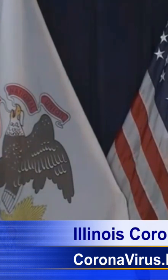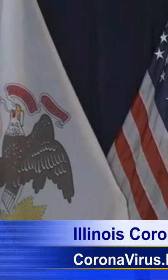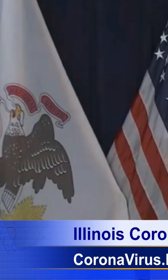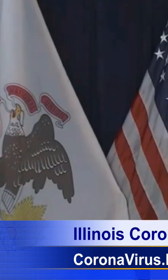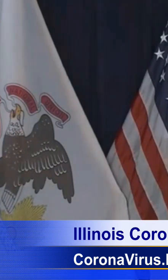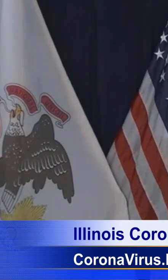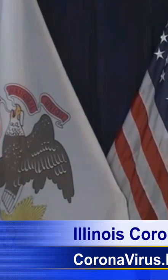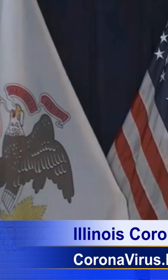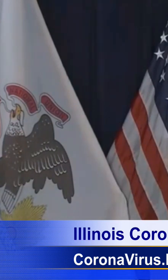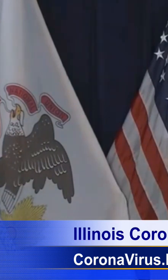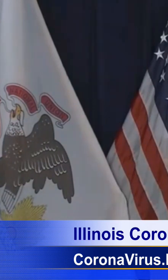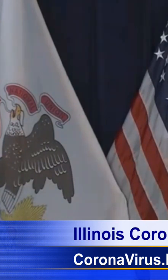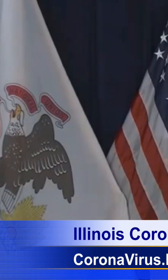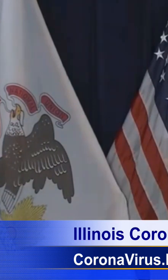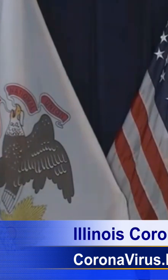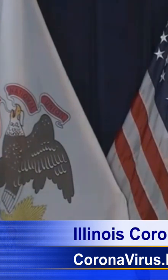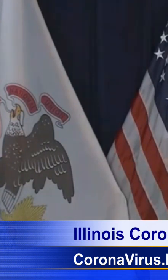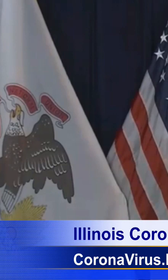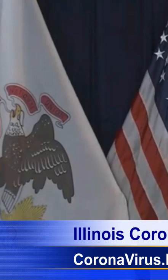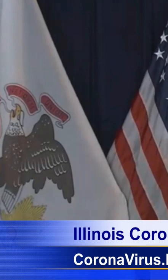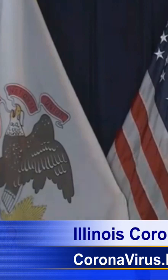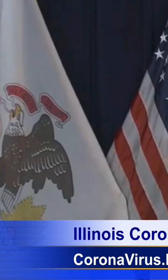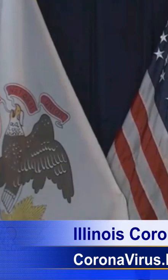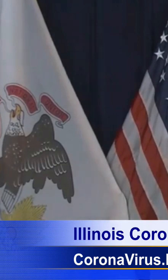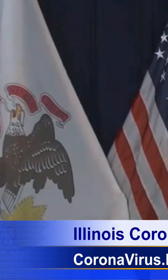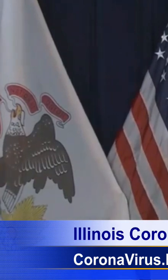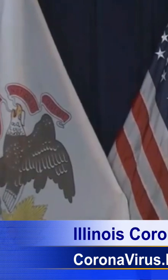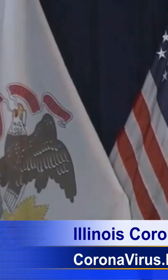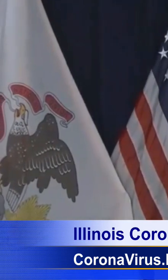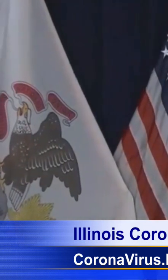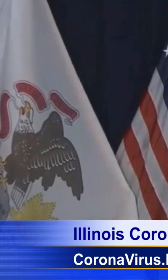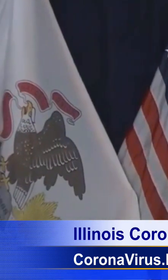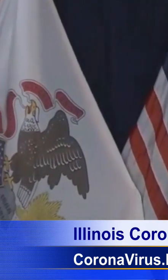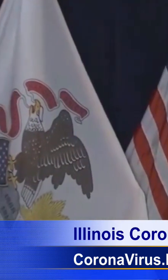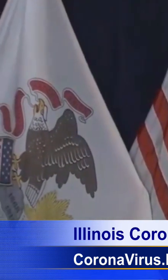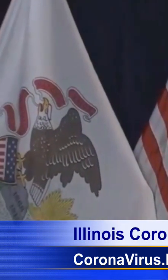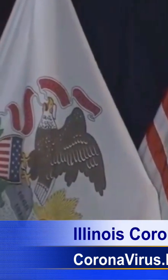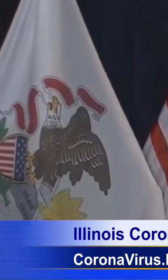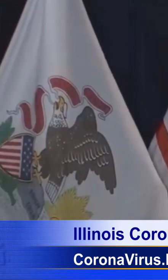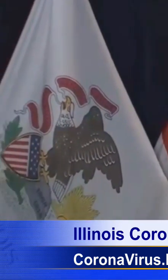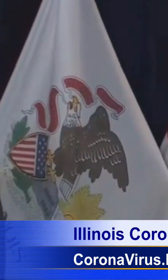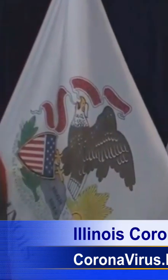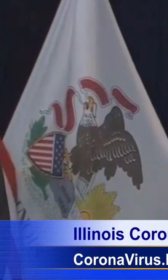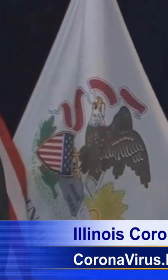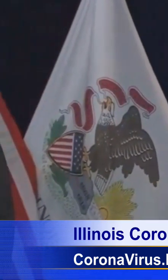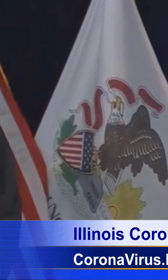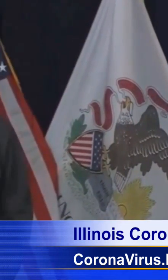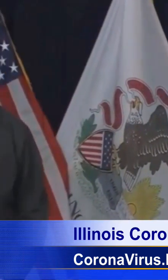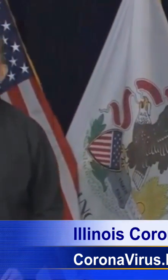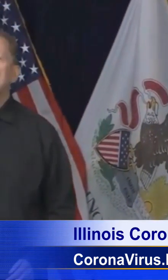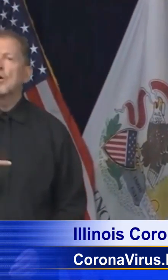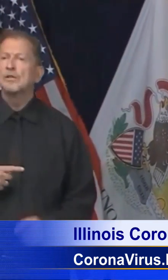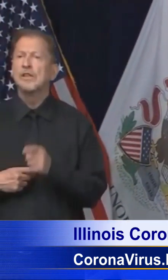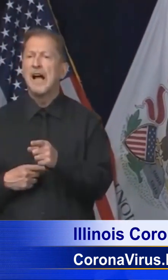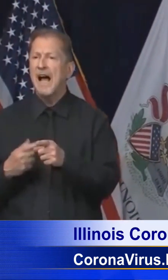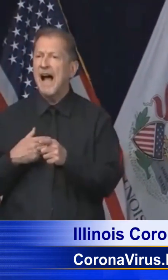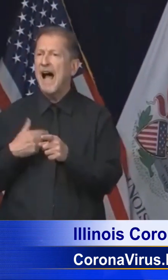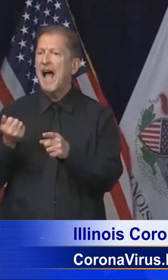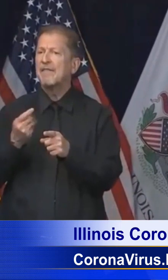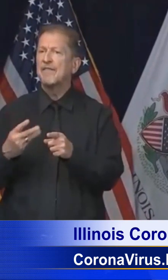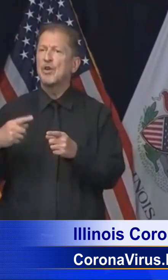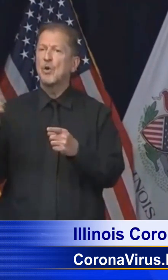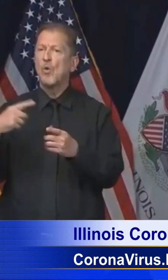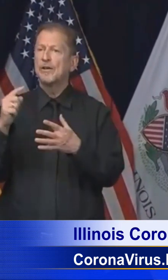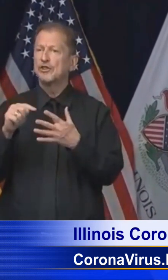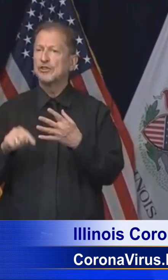se puede. And with that, I will turn the podium back to Governor Pritzker. Happy to take any questions. Mary Ann. I have several